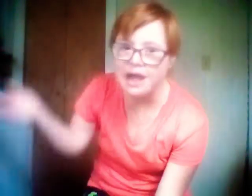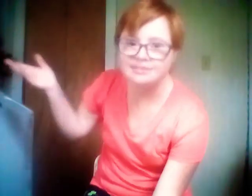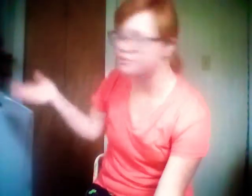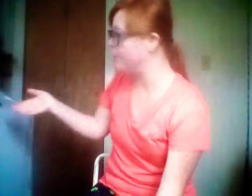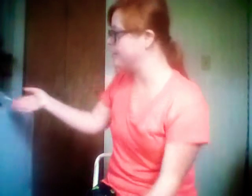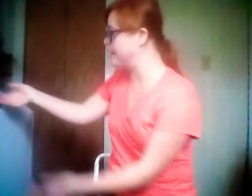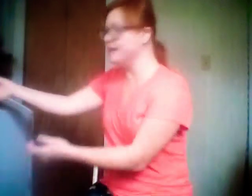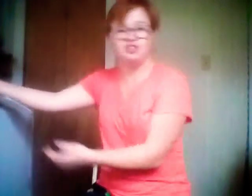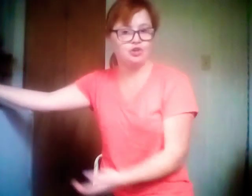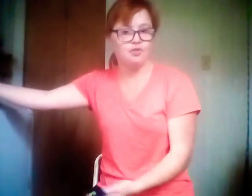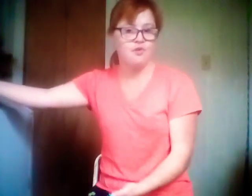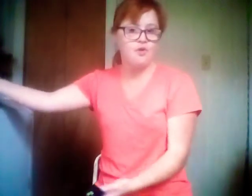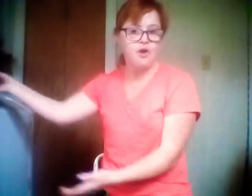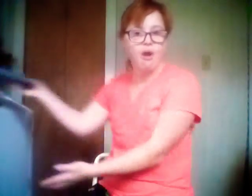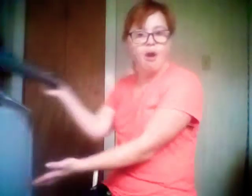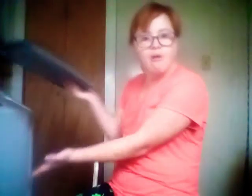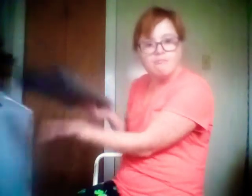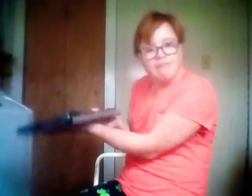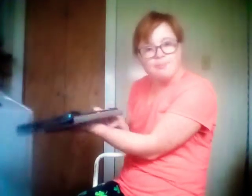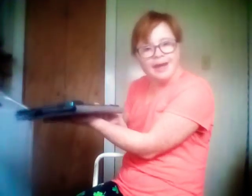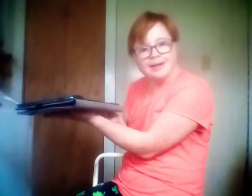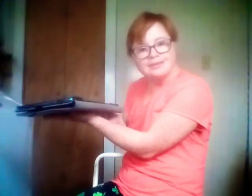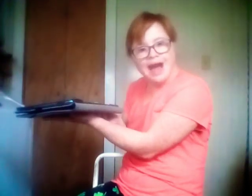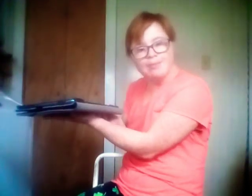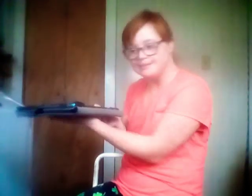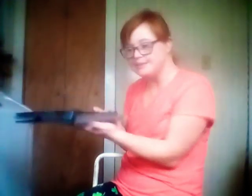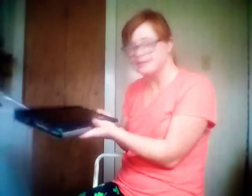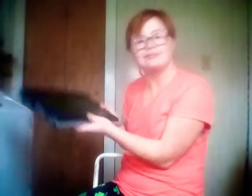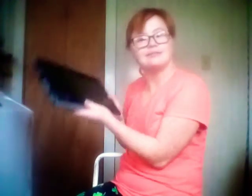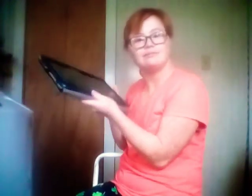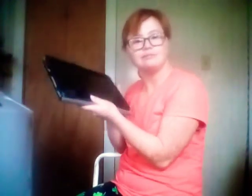let's start getting to my big tablet.